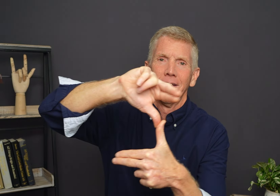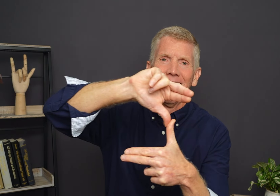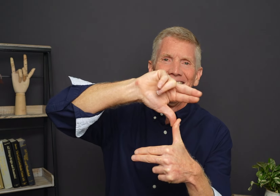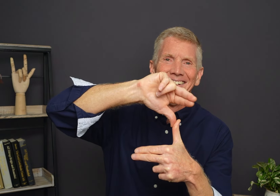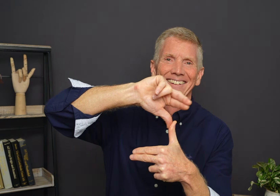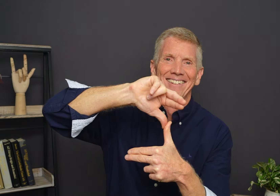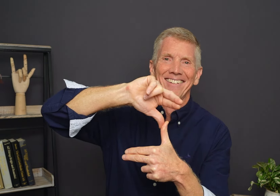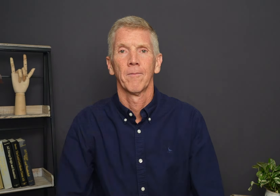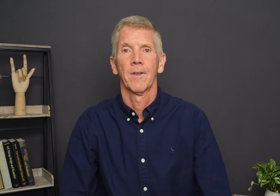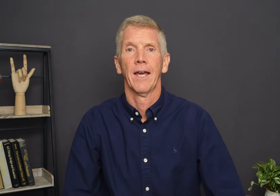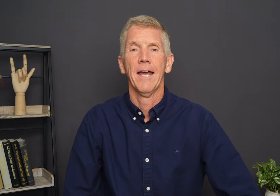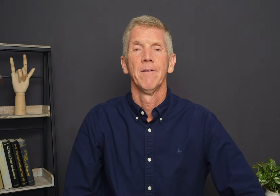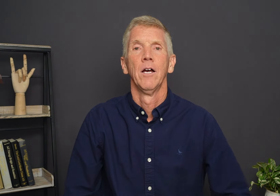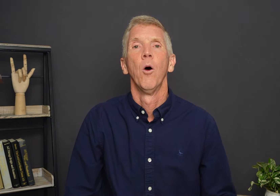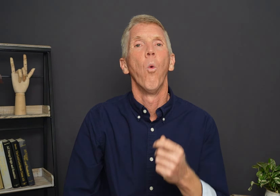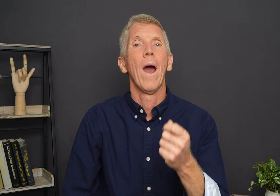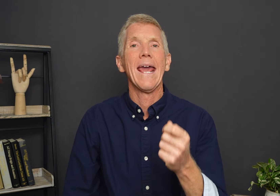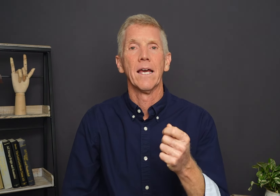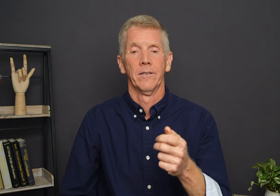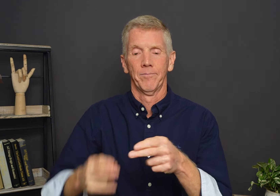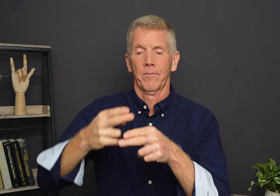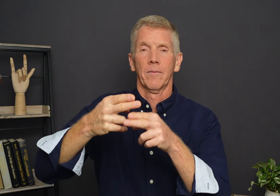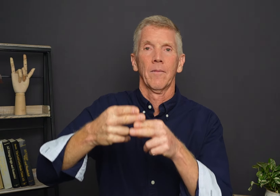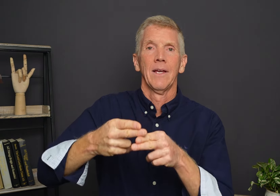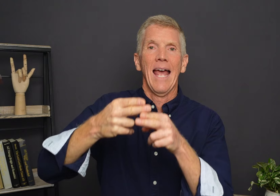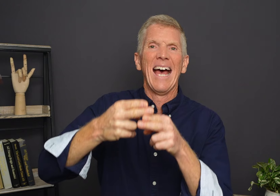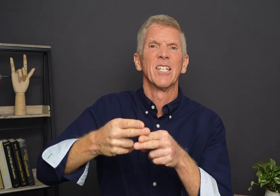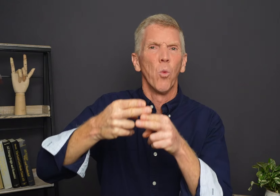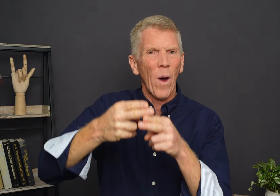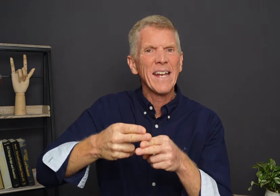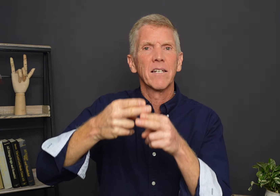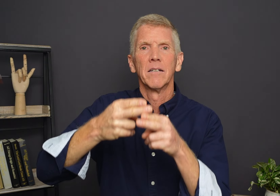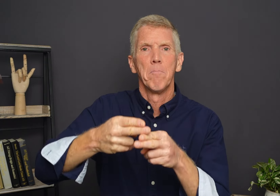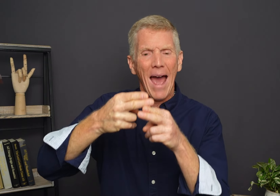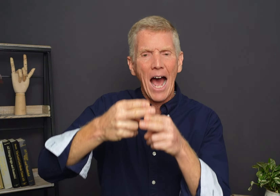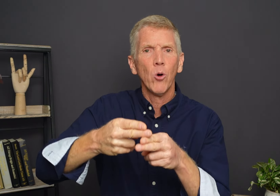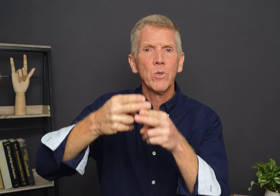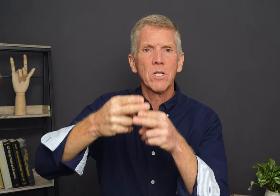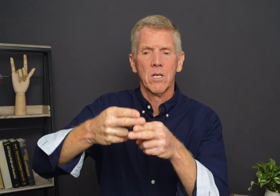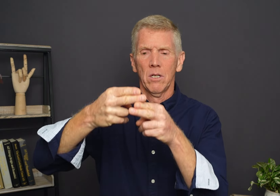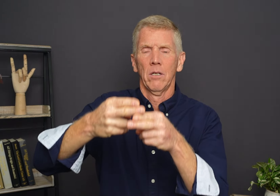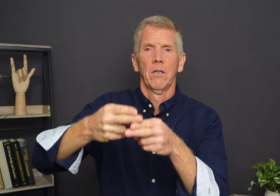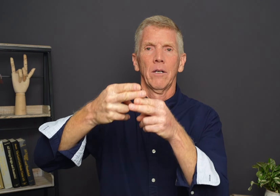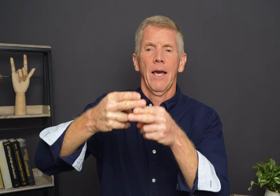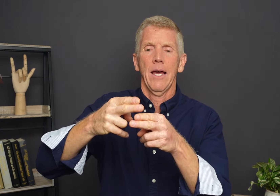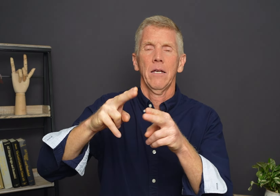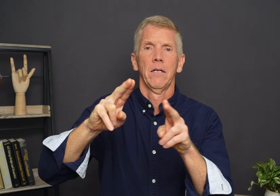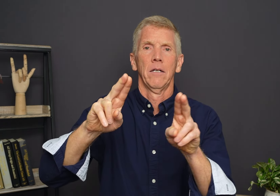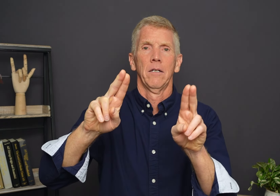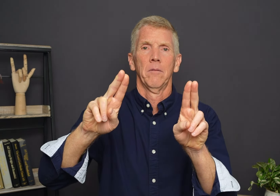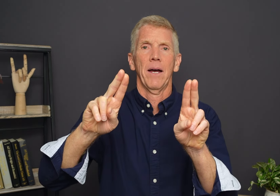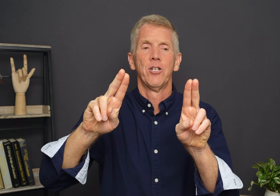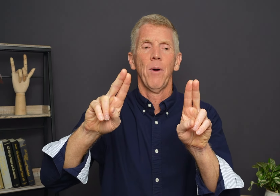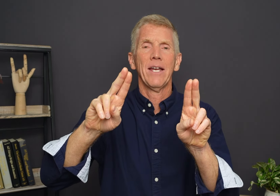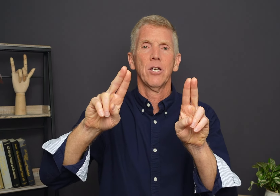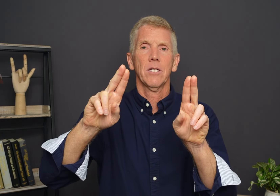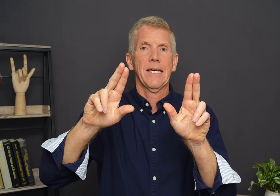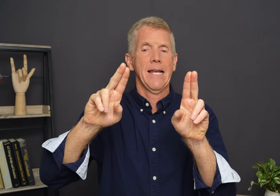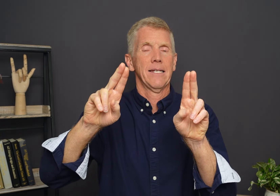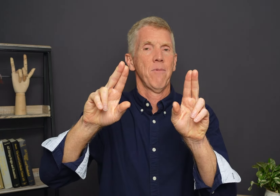Hurricane. Okay, weigh, as in weight, pounds. Okay, my 2 H's, again, see that